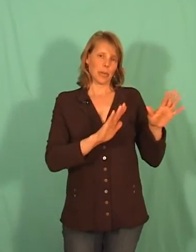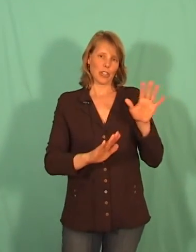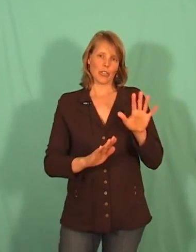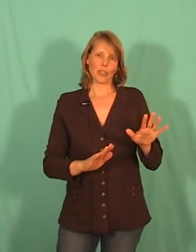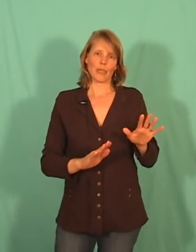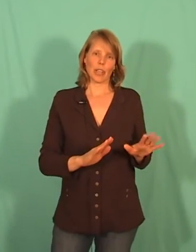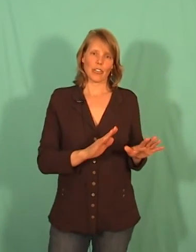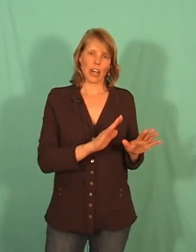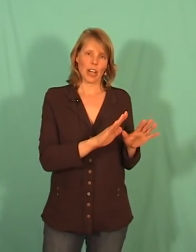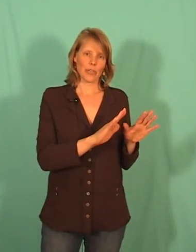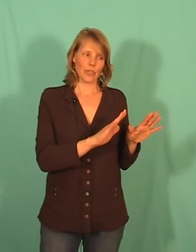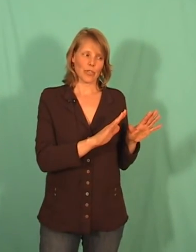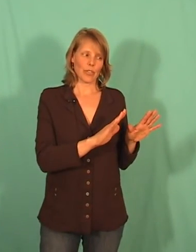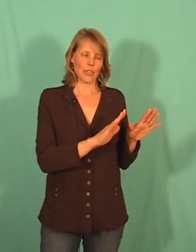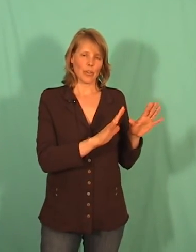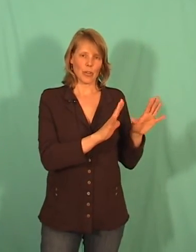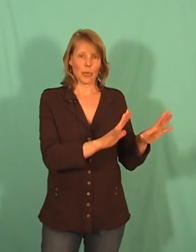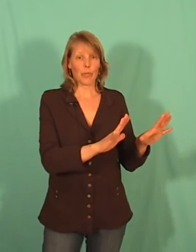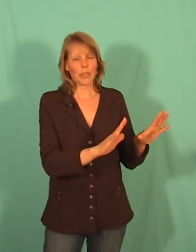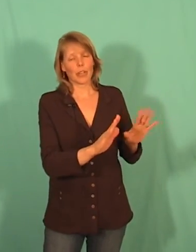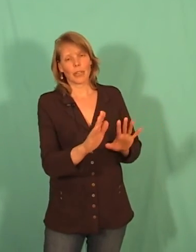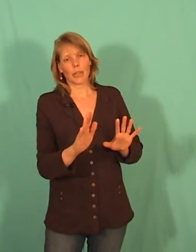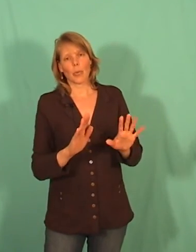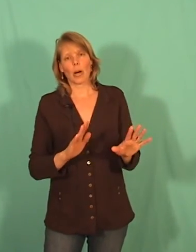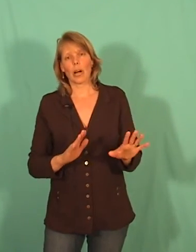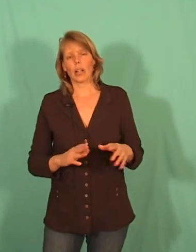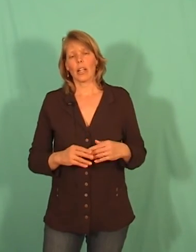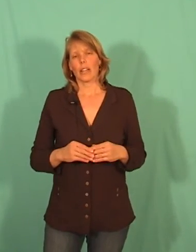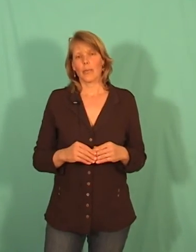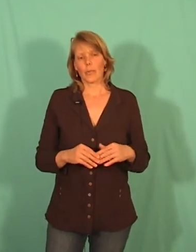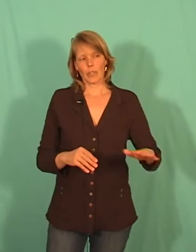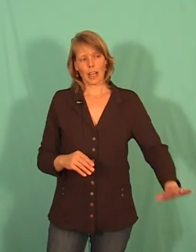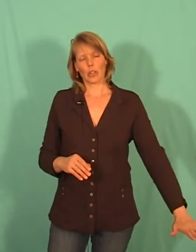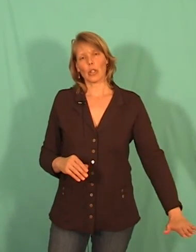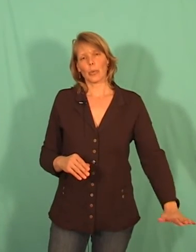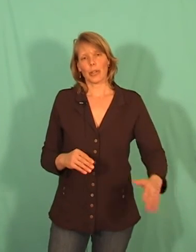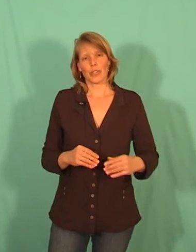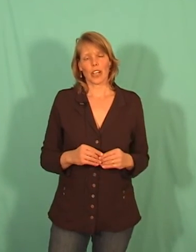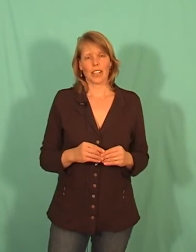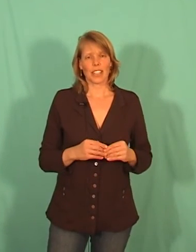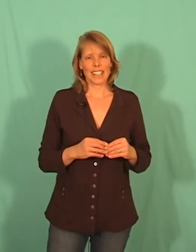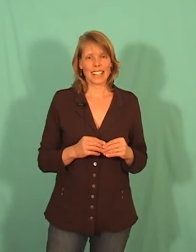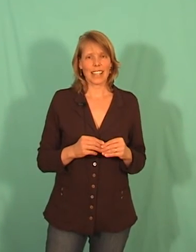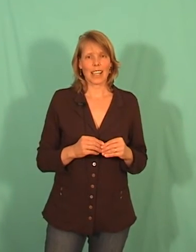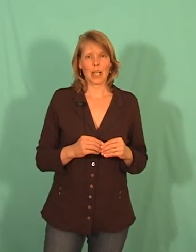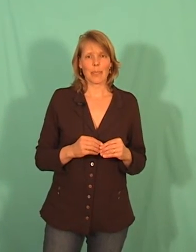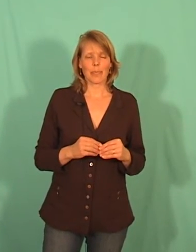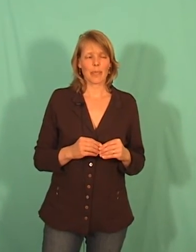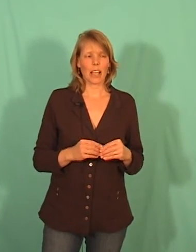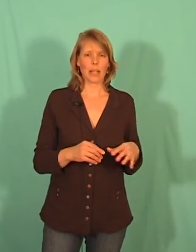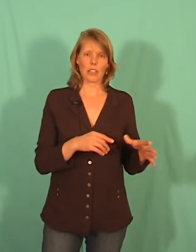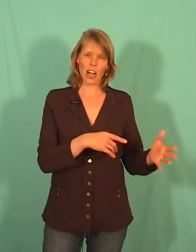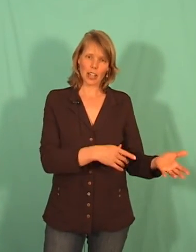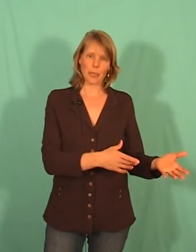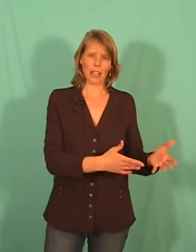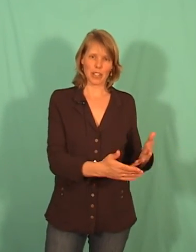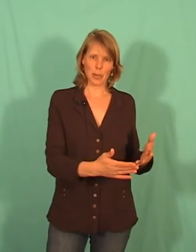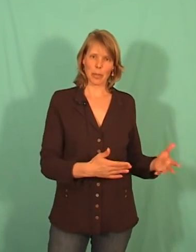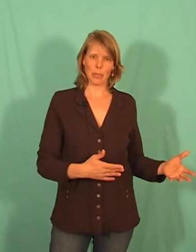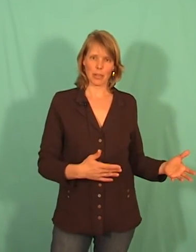pictures around your house, or on the refrigerator, on the wall, down low where your child can see them, and talk about these people